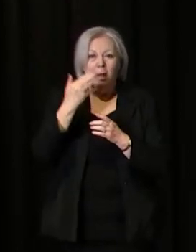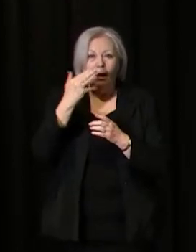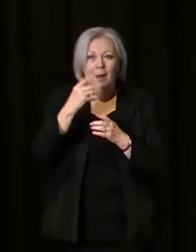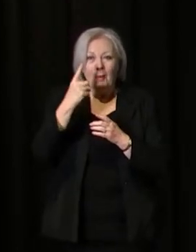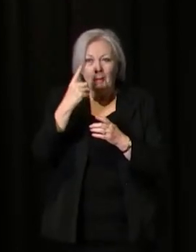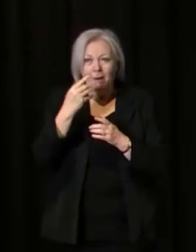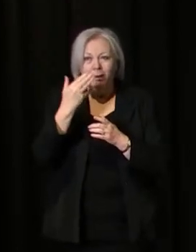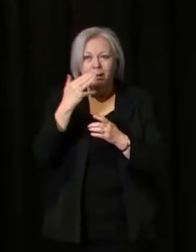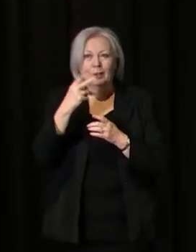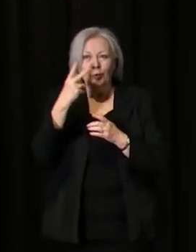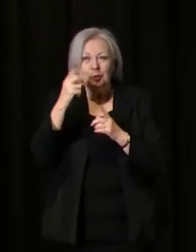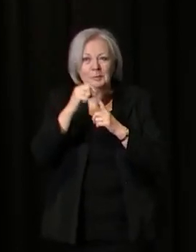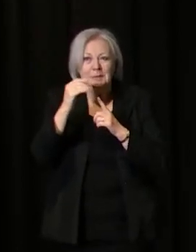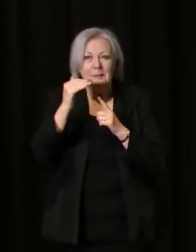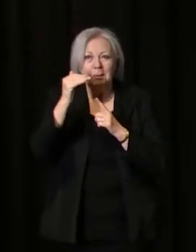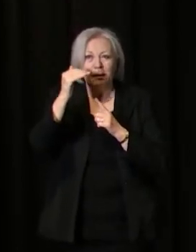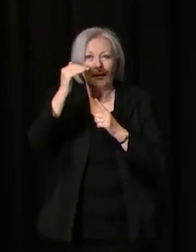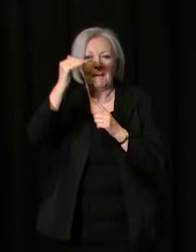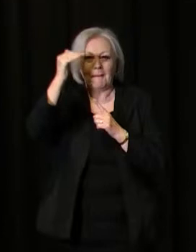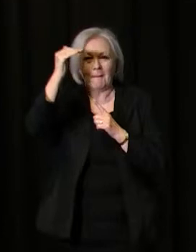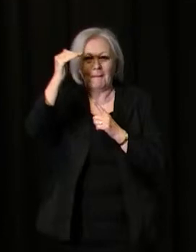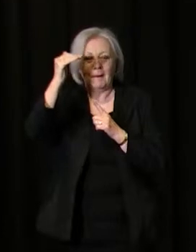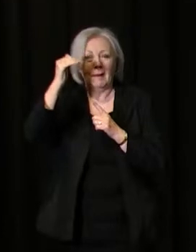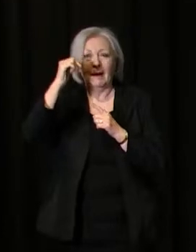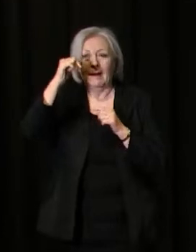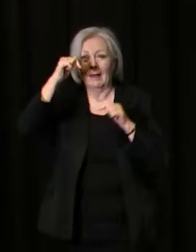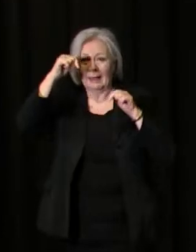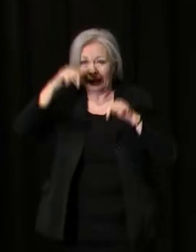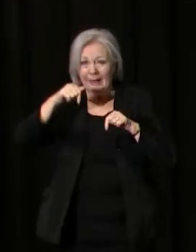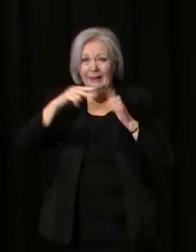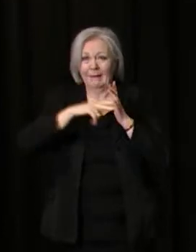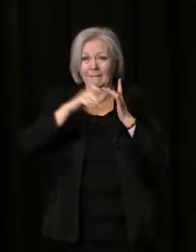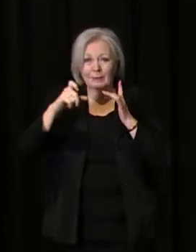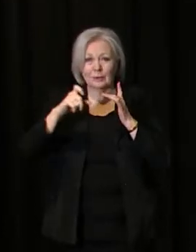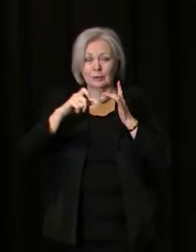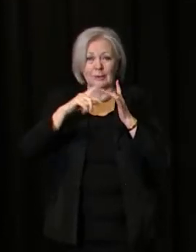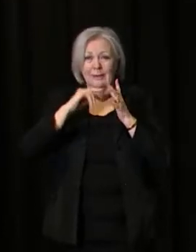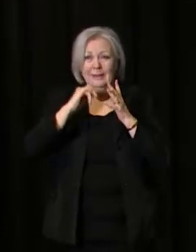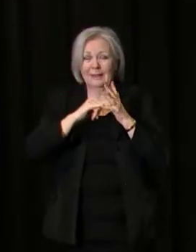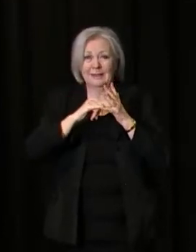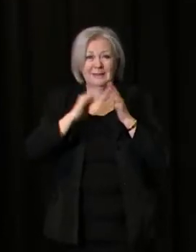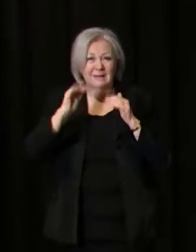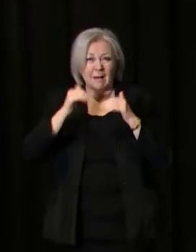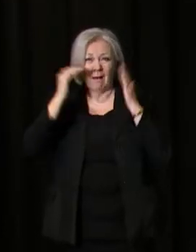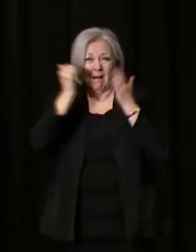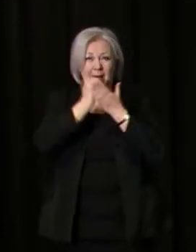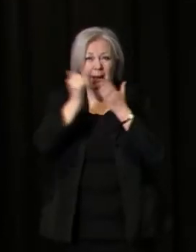get to, we're going to be one of the most vaccinated places in the world. And as I said,